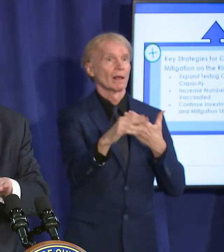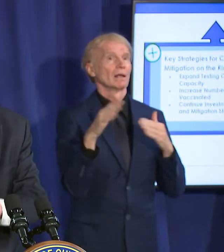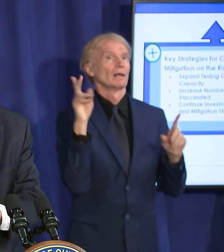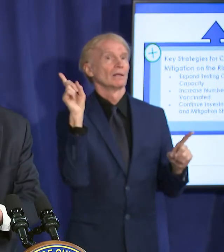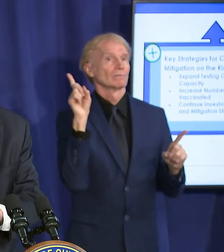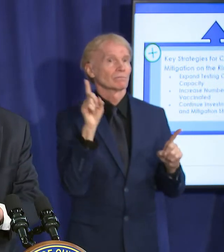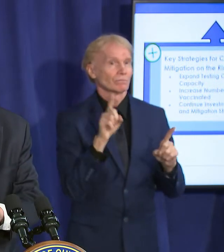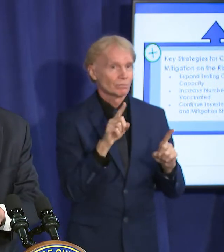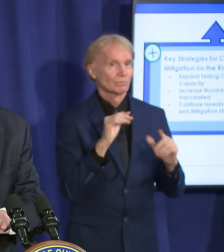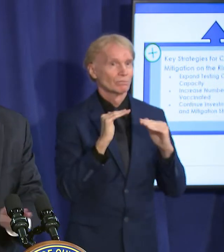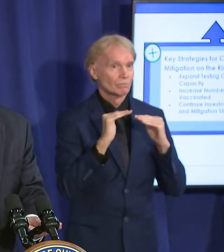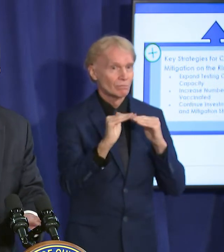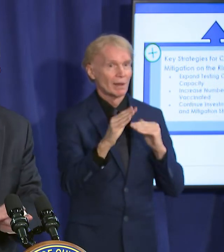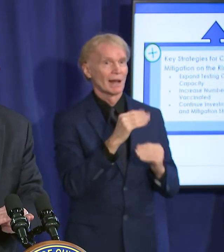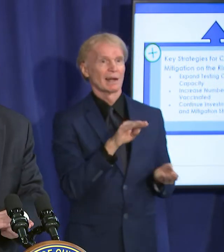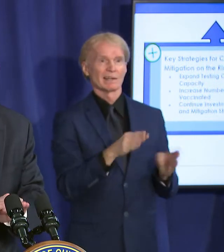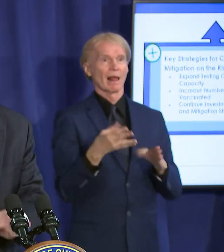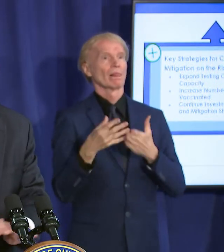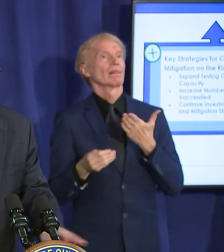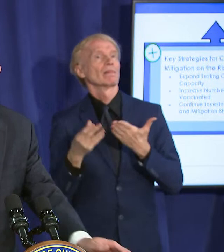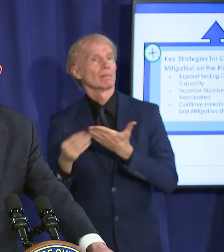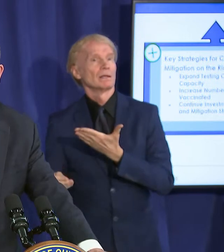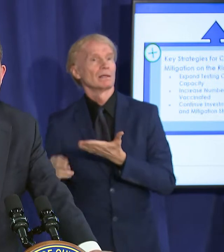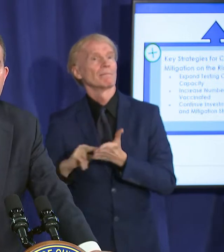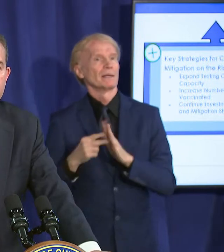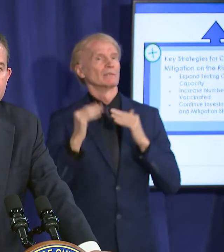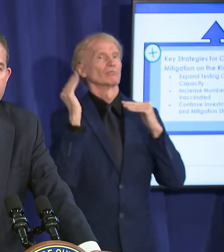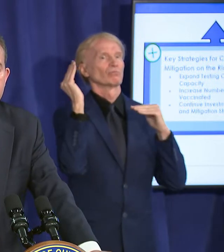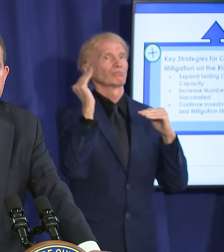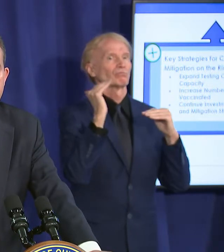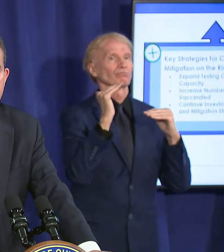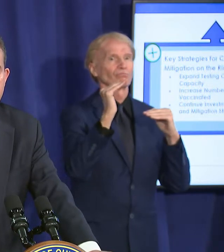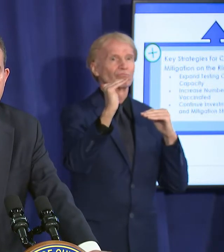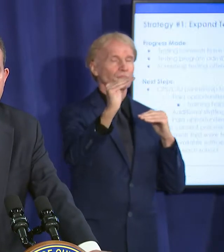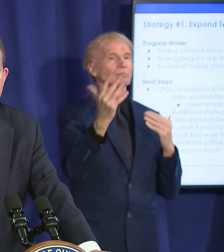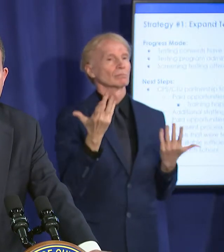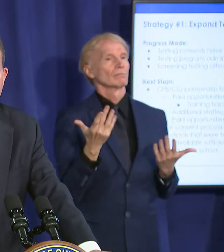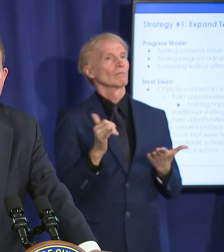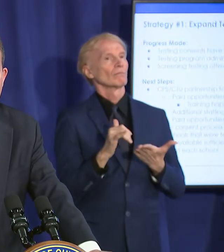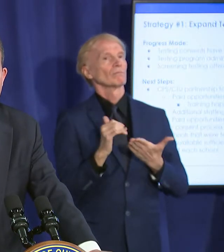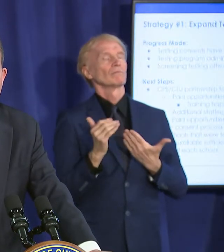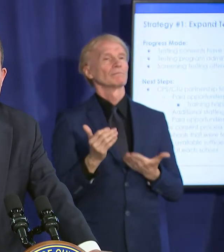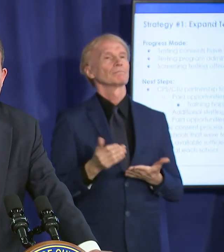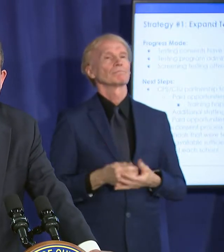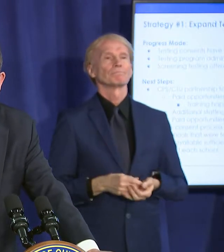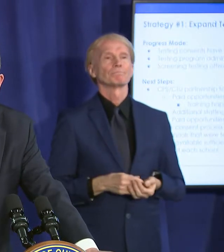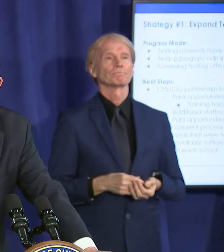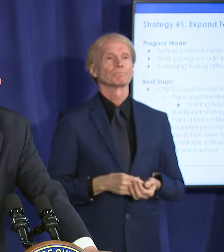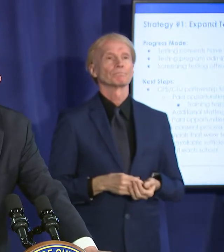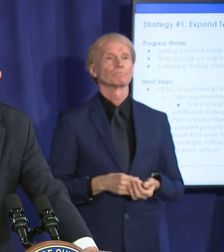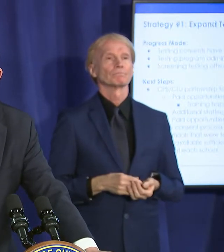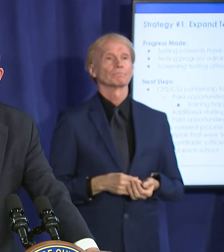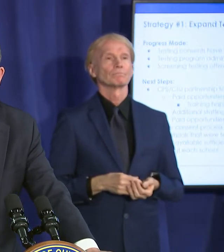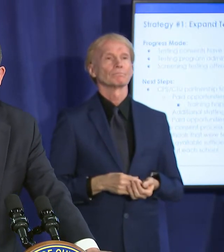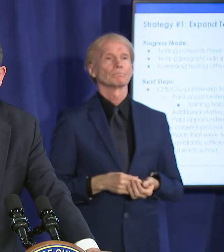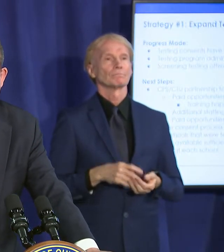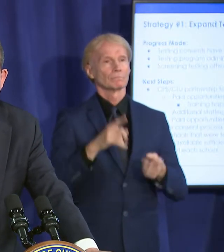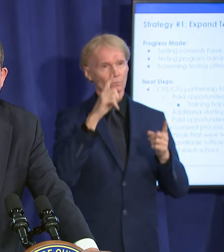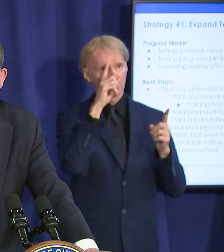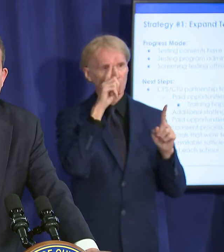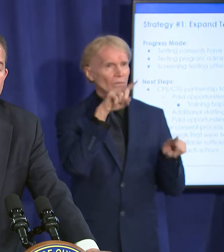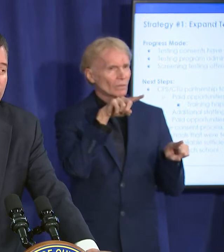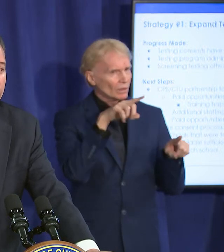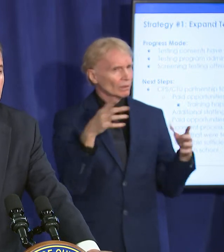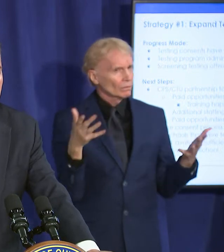and as cases start to stabilize, our schools will continue to be safer. Next slide, please. So first of all, let's talk about consent and